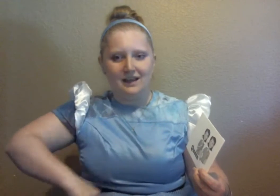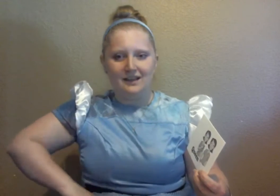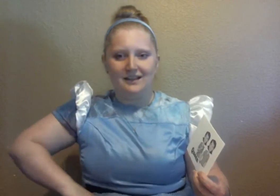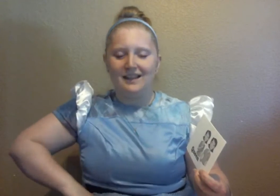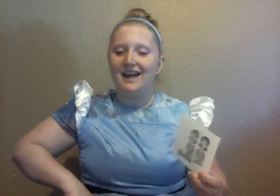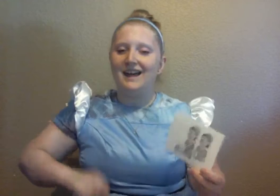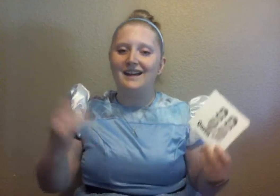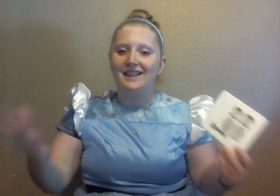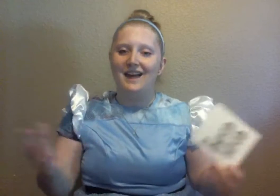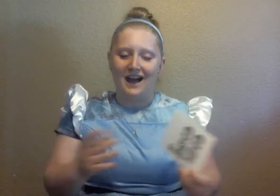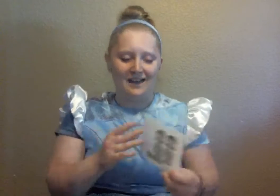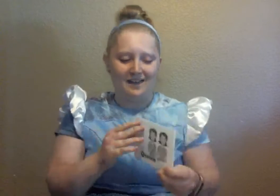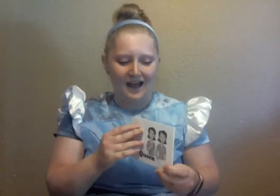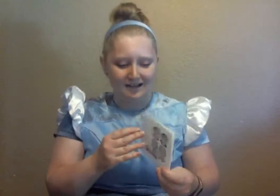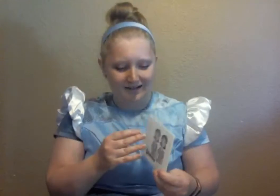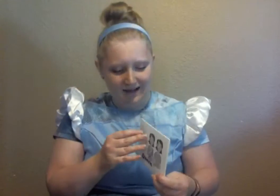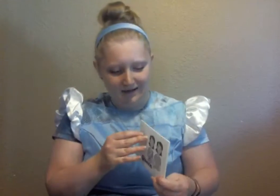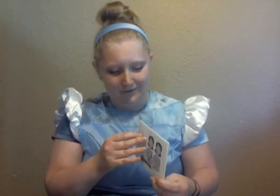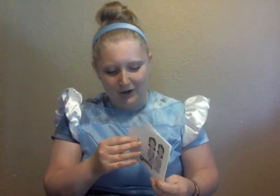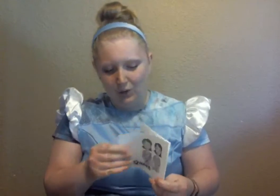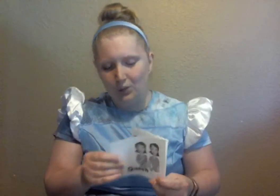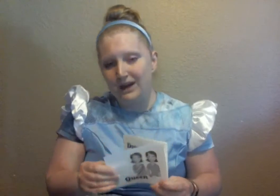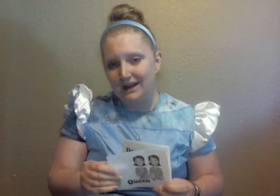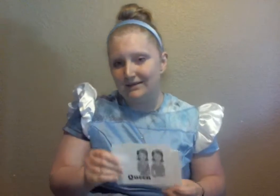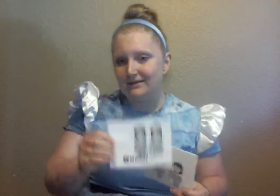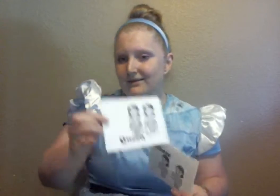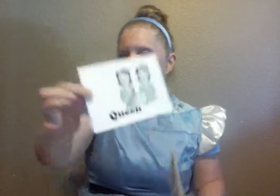Just like that. And that is a sign for queen.